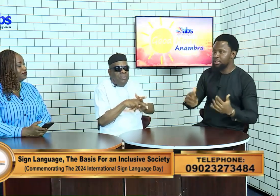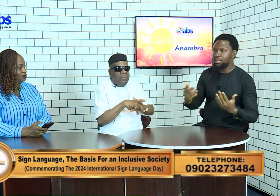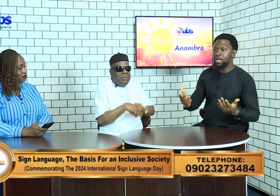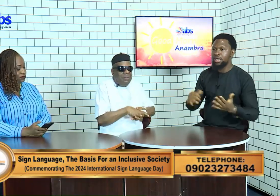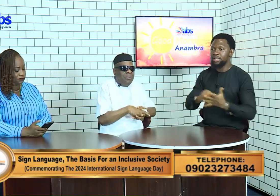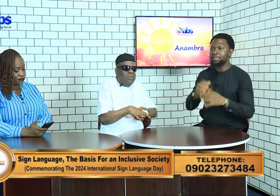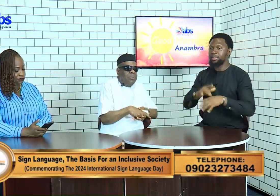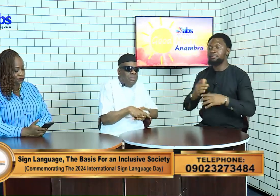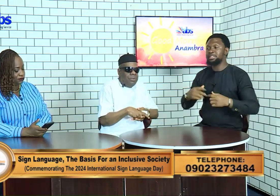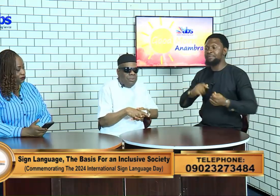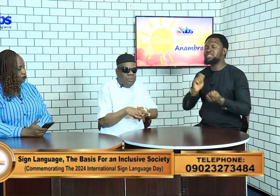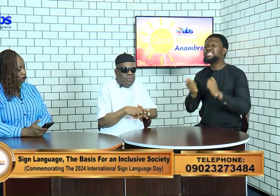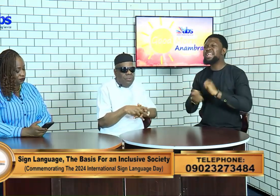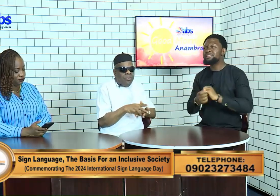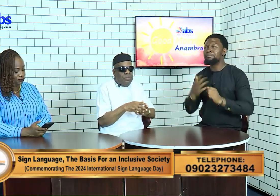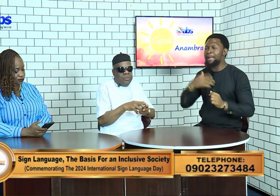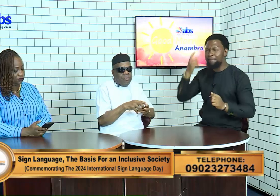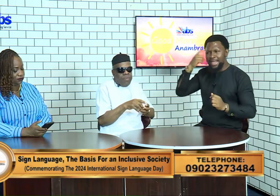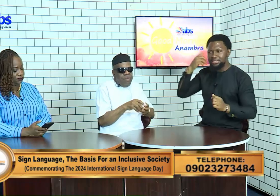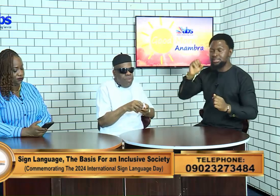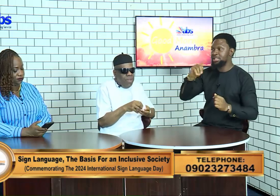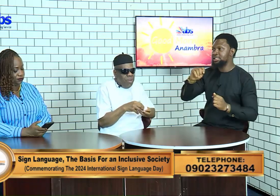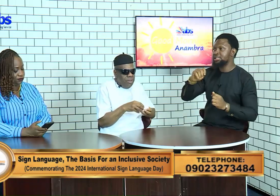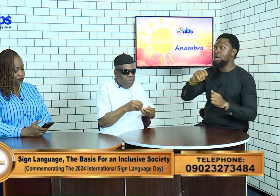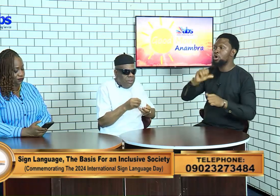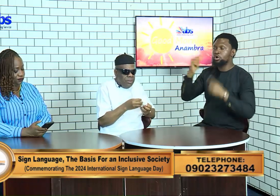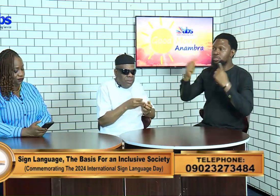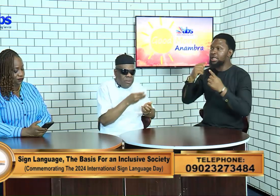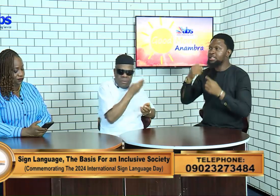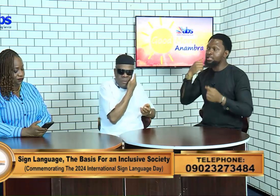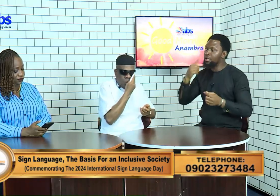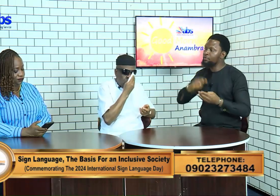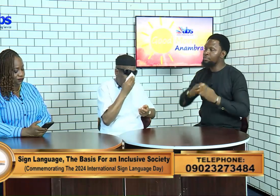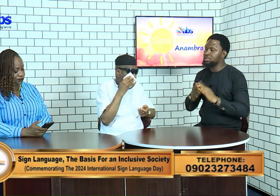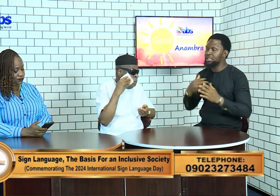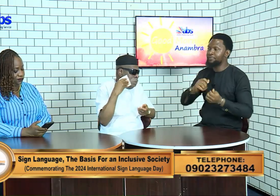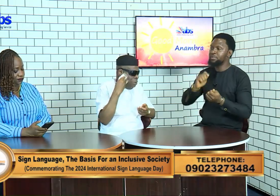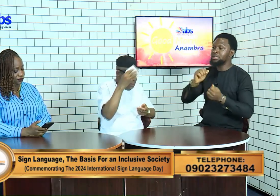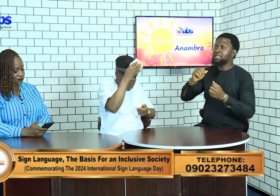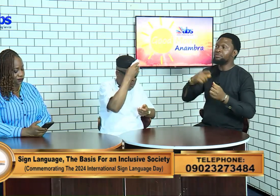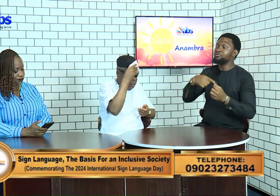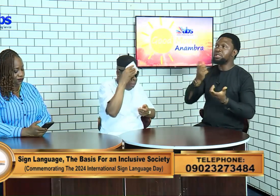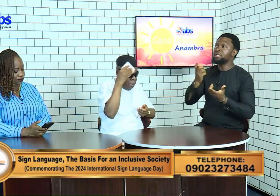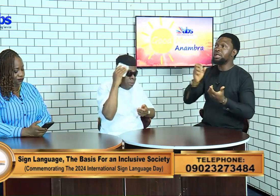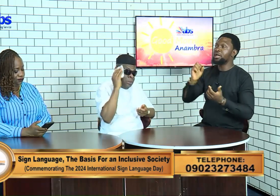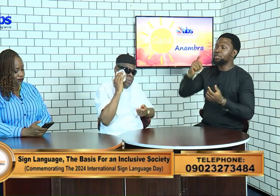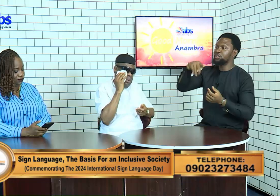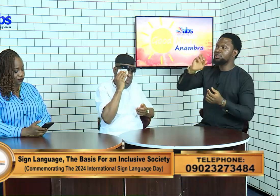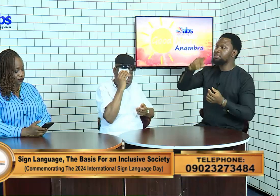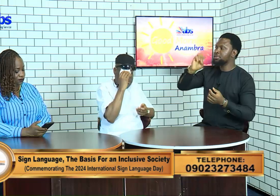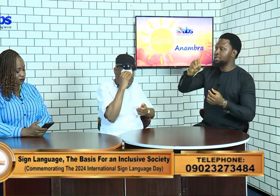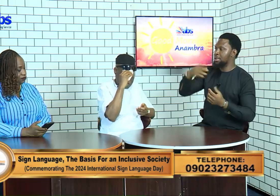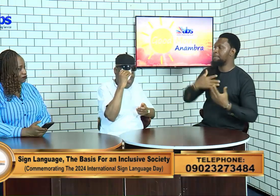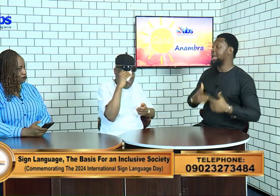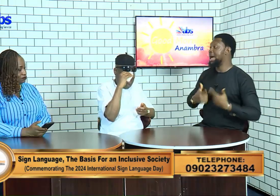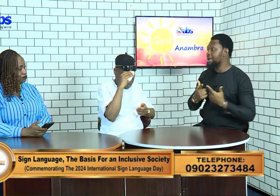positively. It has changed my mindset concerning the deaf community. It has really